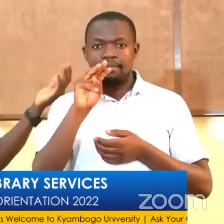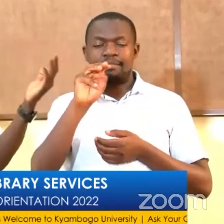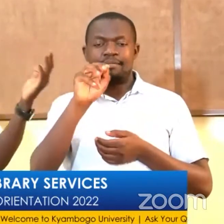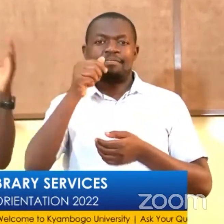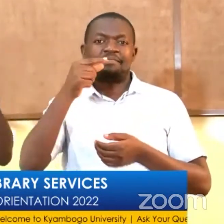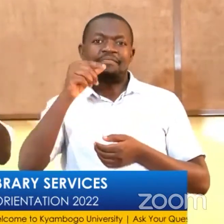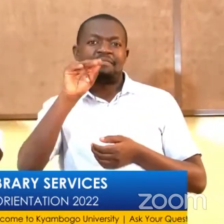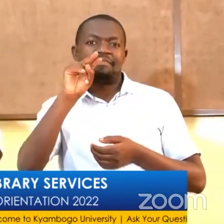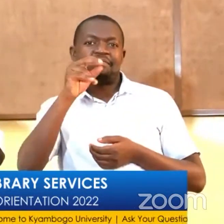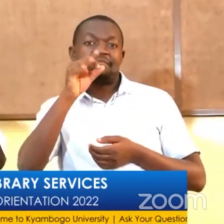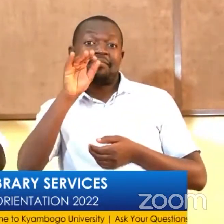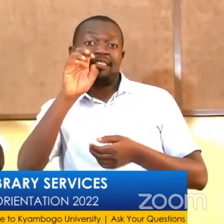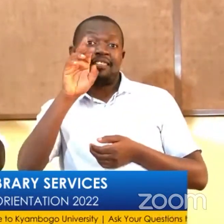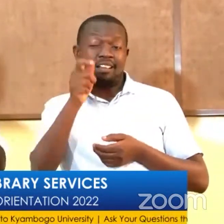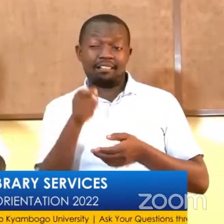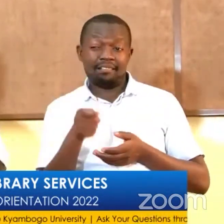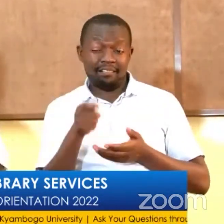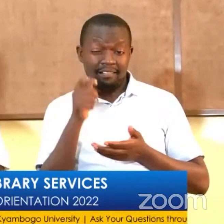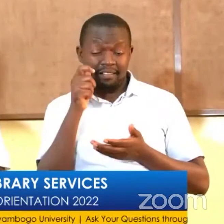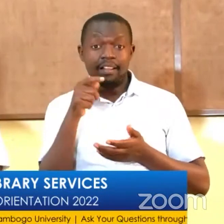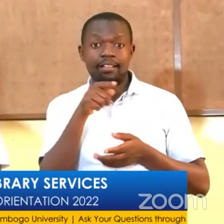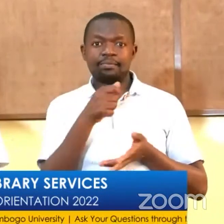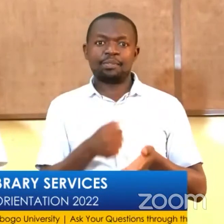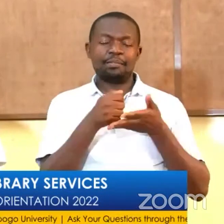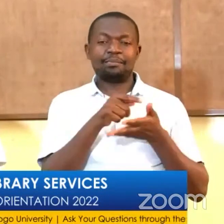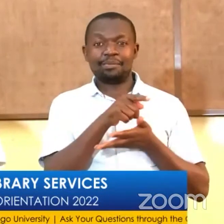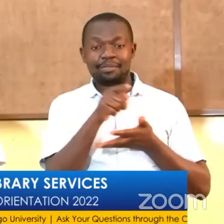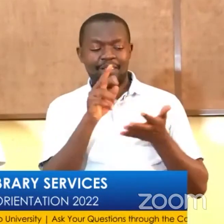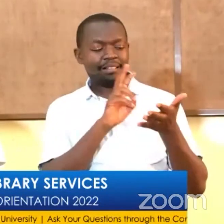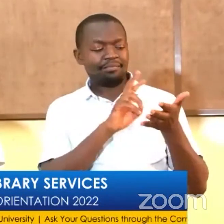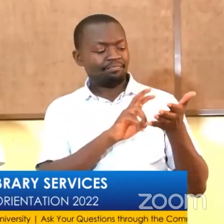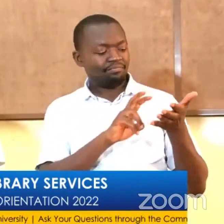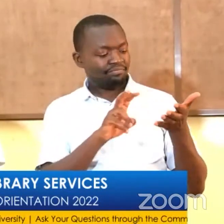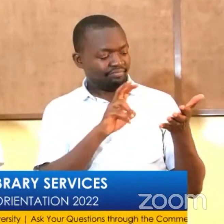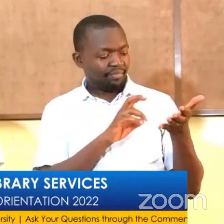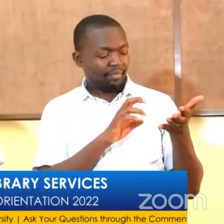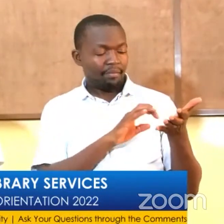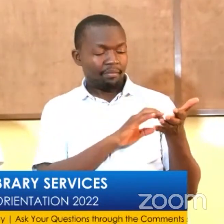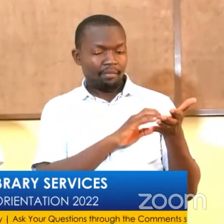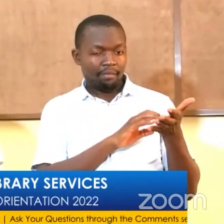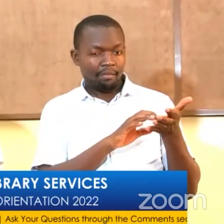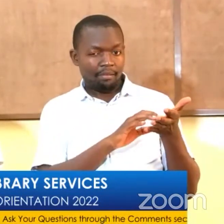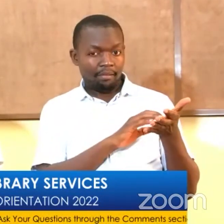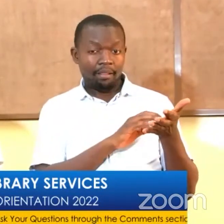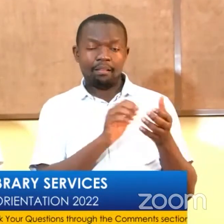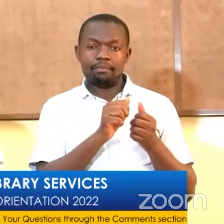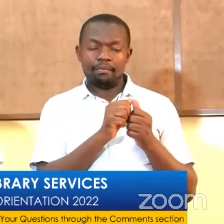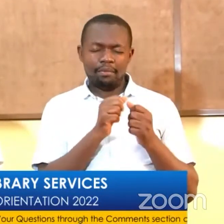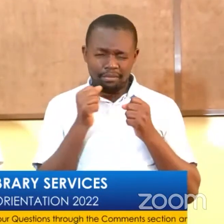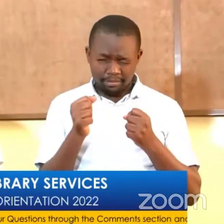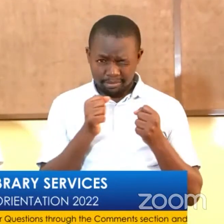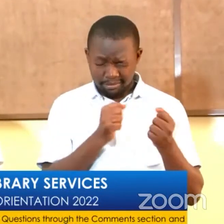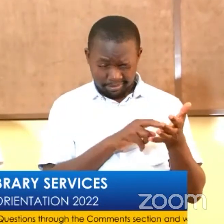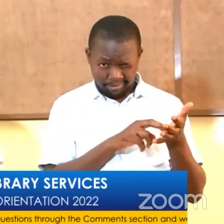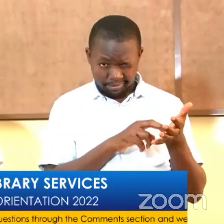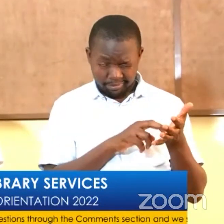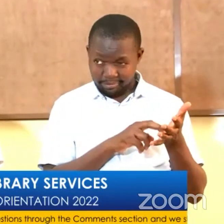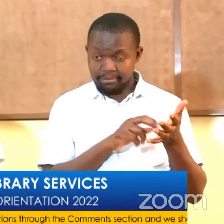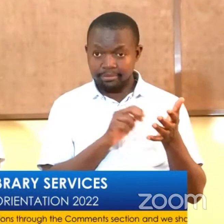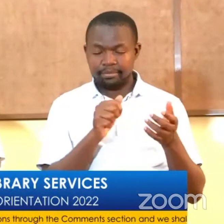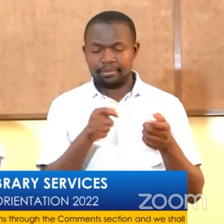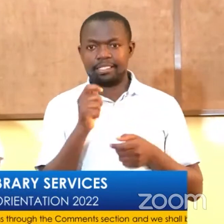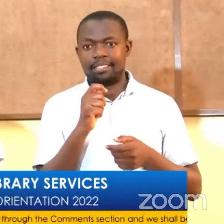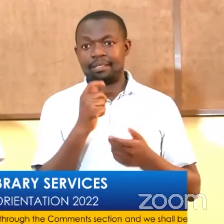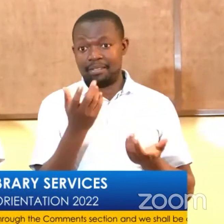library which will help you to easily read and you avoid straining your already disturbed sight. So